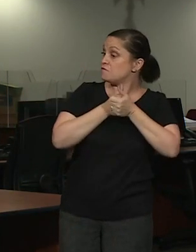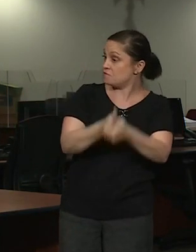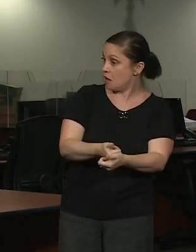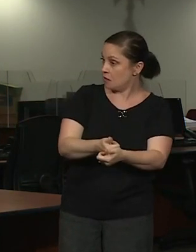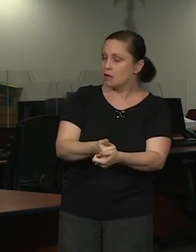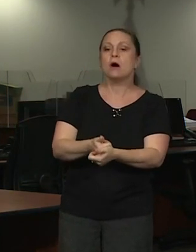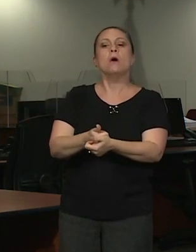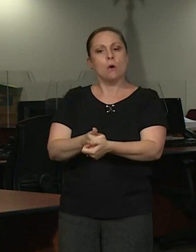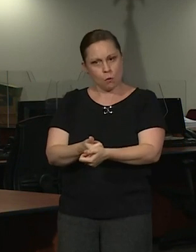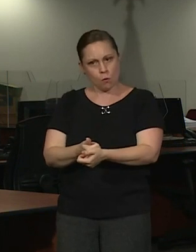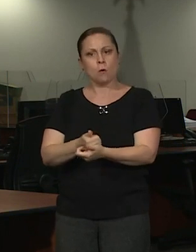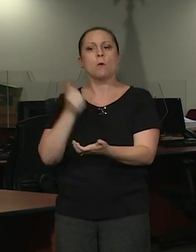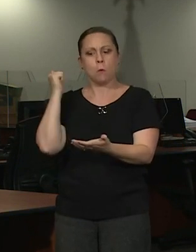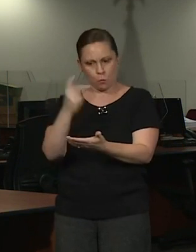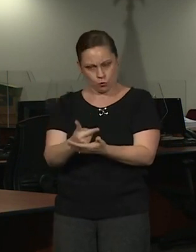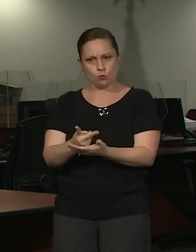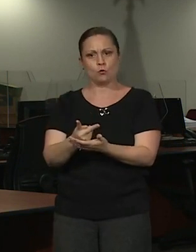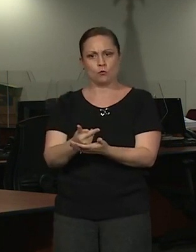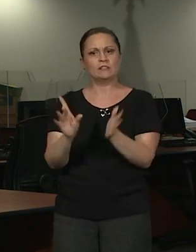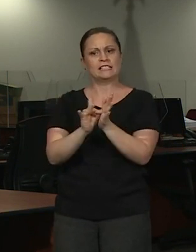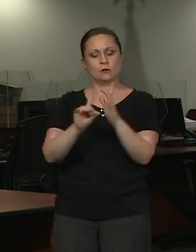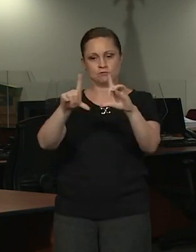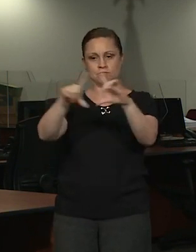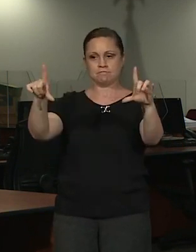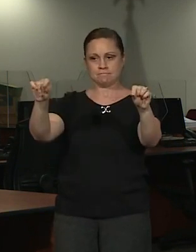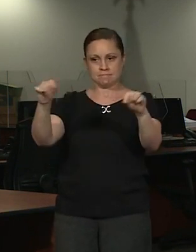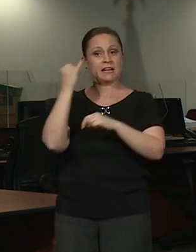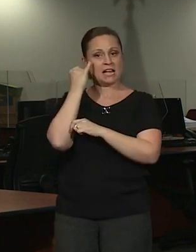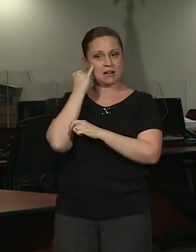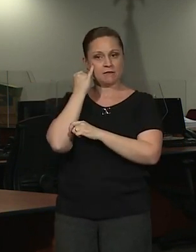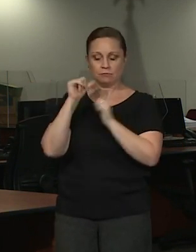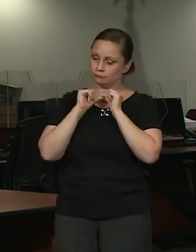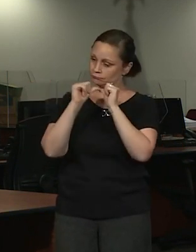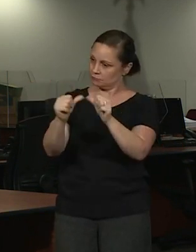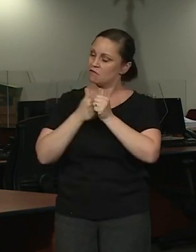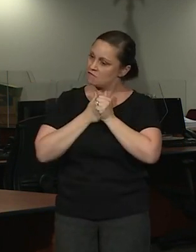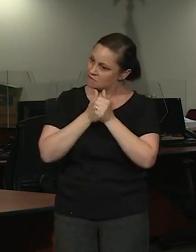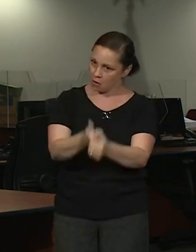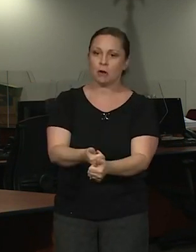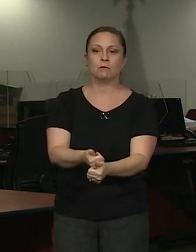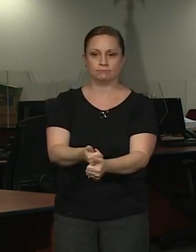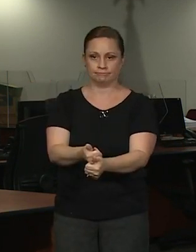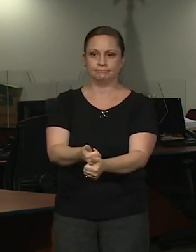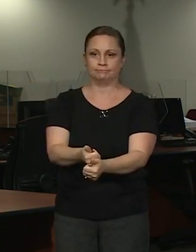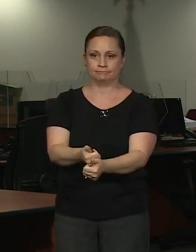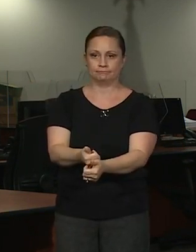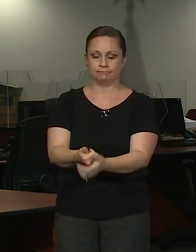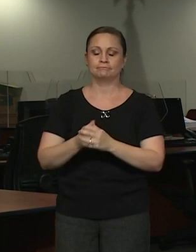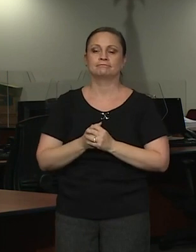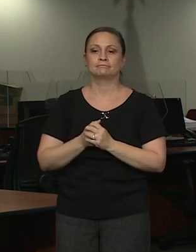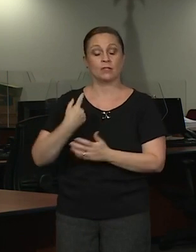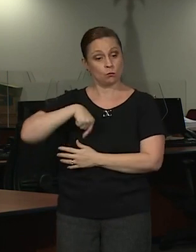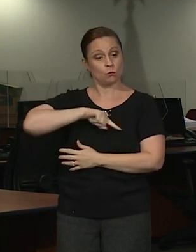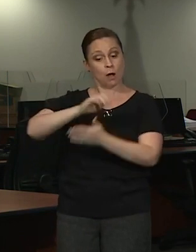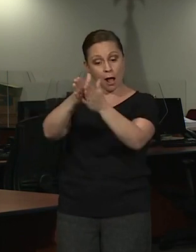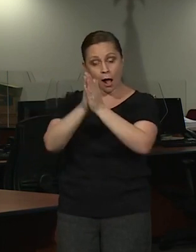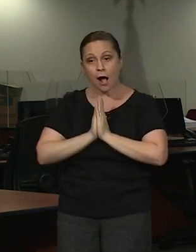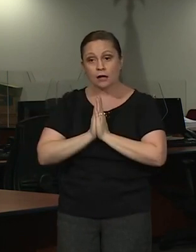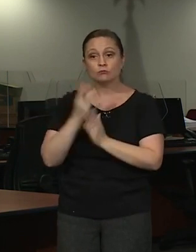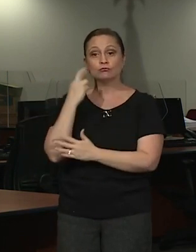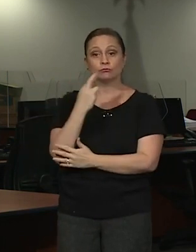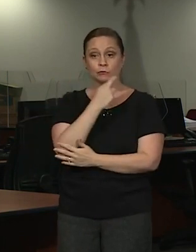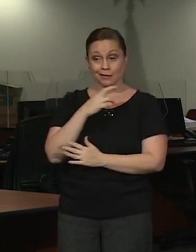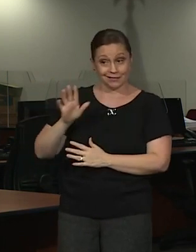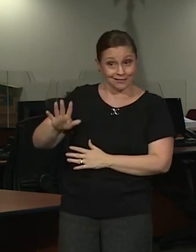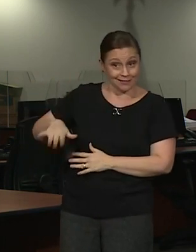Good Housekeeping seal of approval, as long as they keep doing what they're supposed to be doing. So we ask the restaurants, if you have not